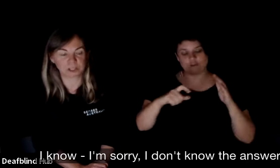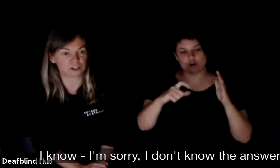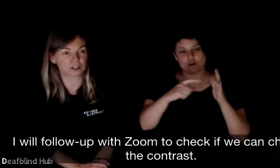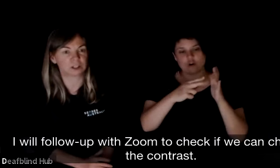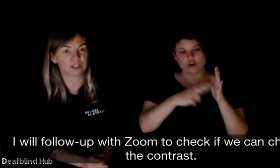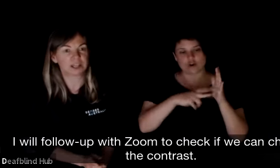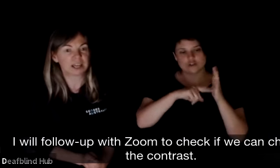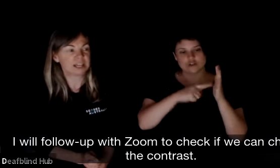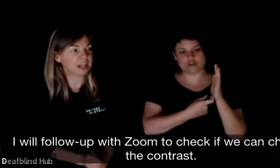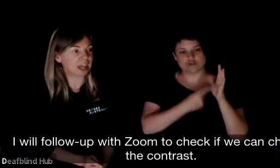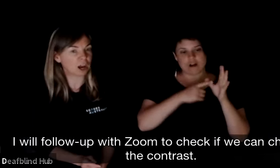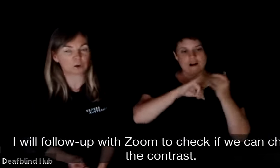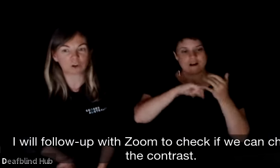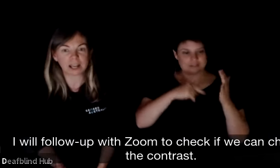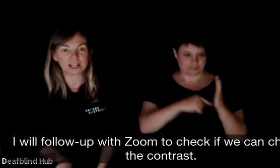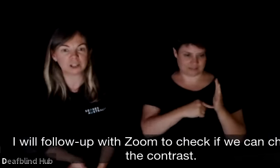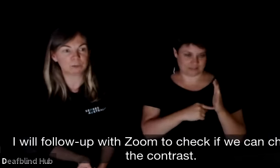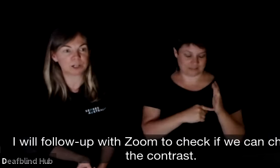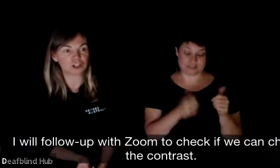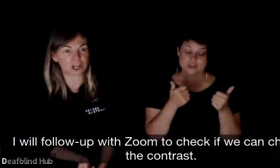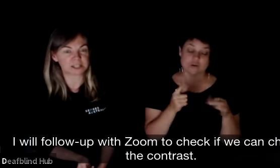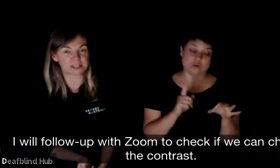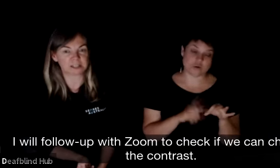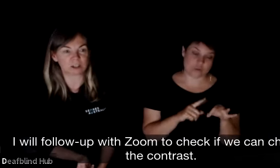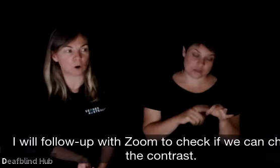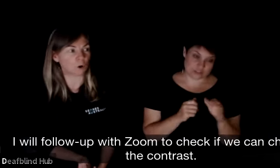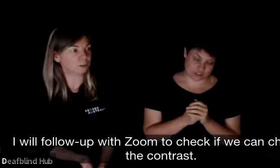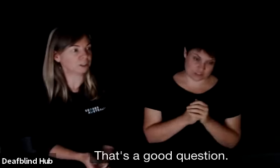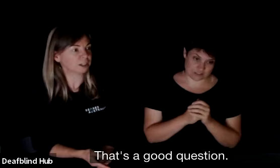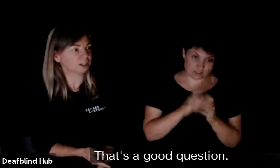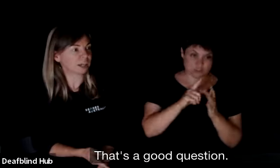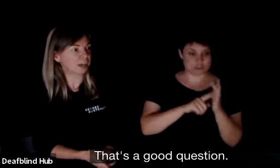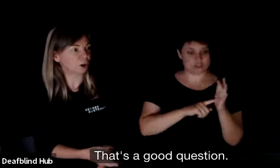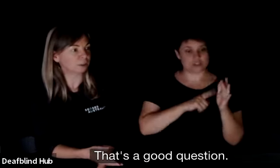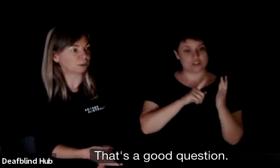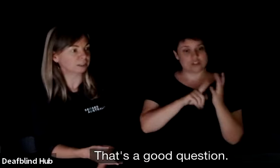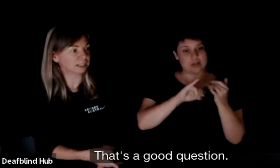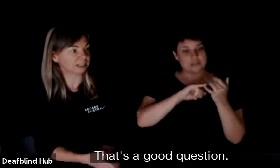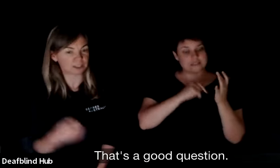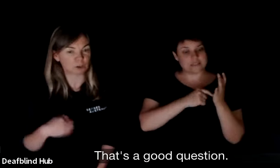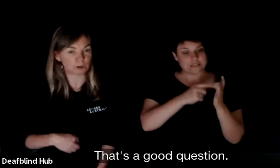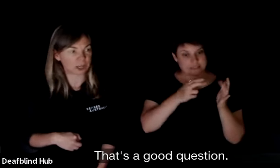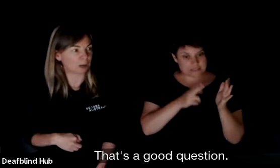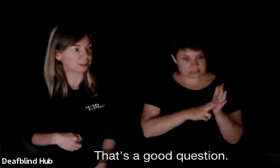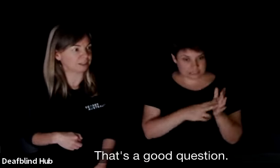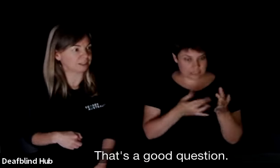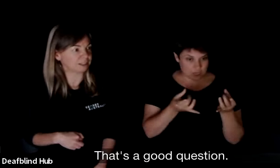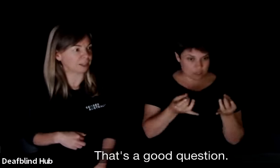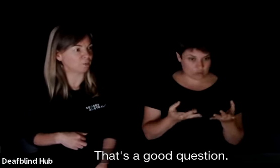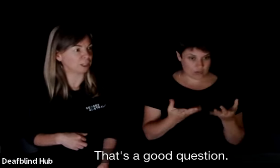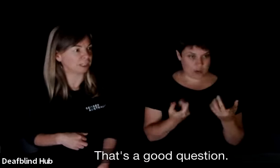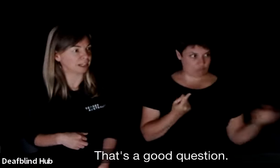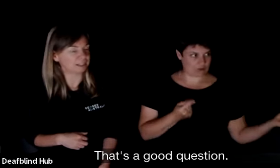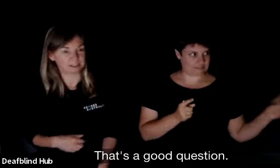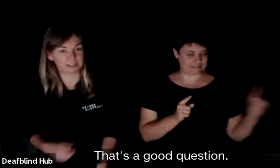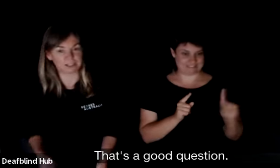good question. Now, Craig, can you bring Justin on? And I'll let Kieran come and sit